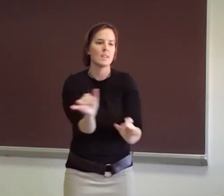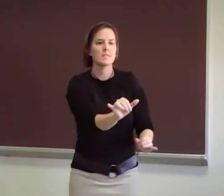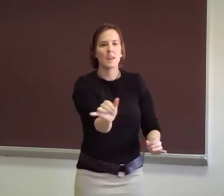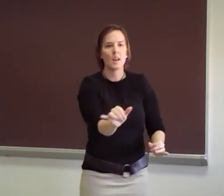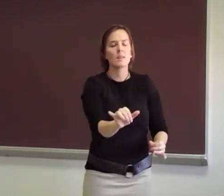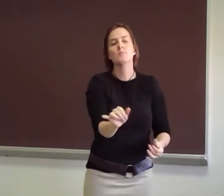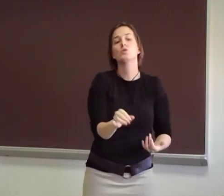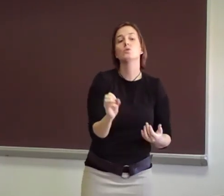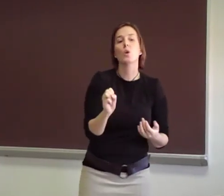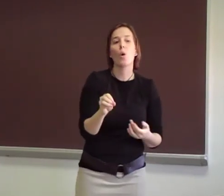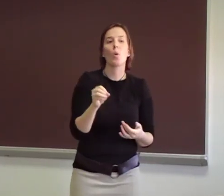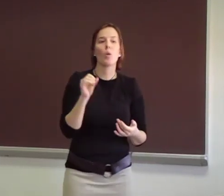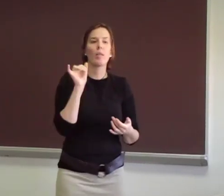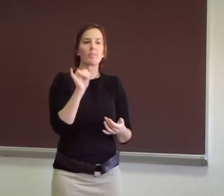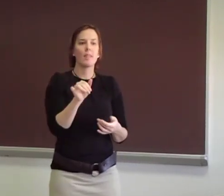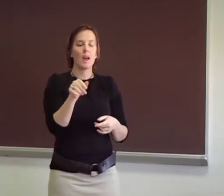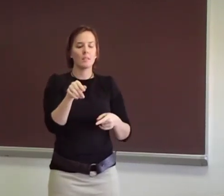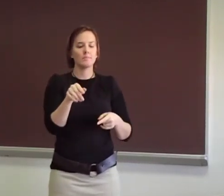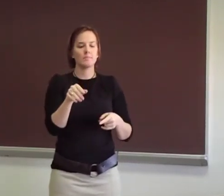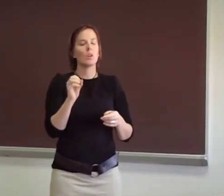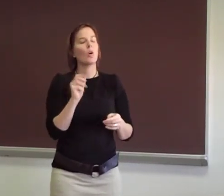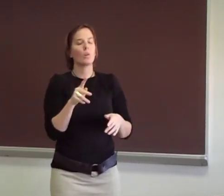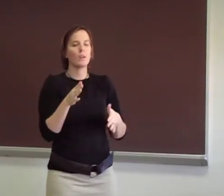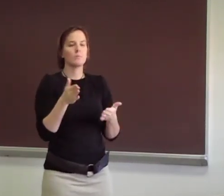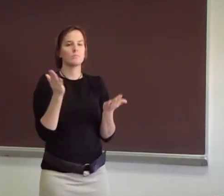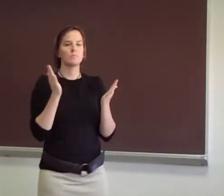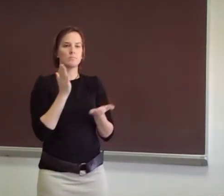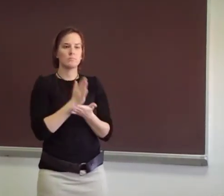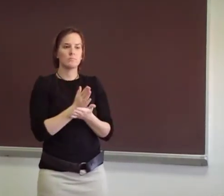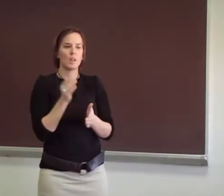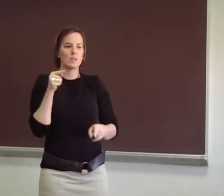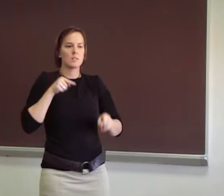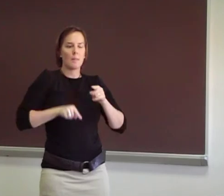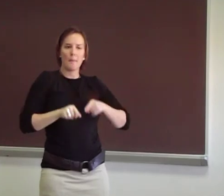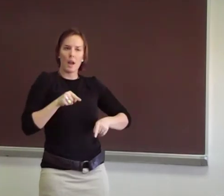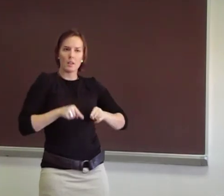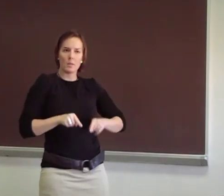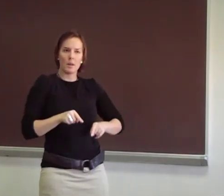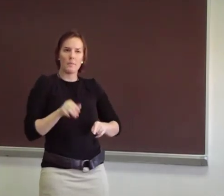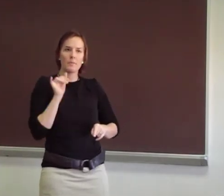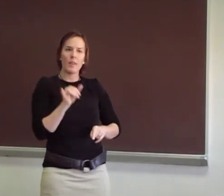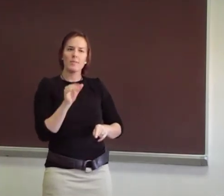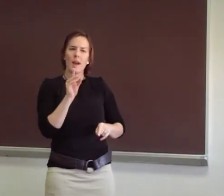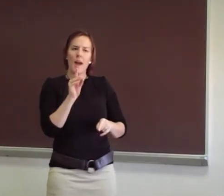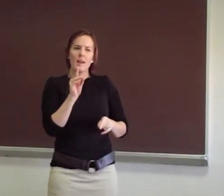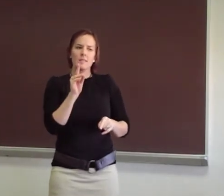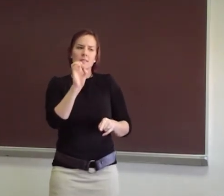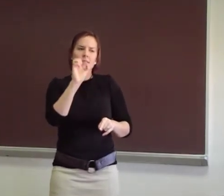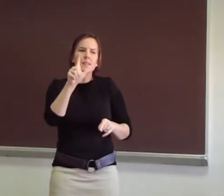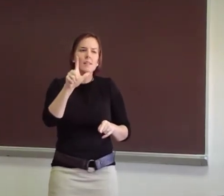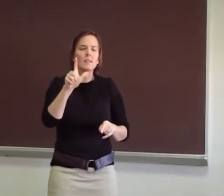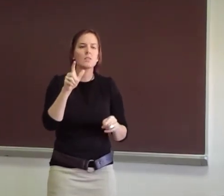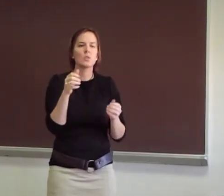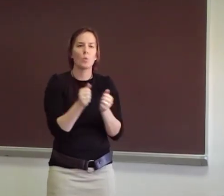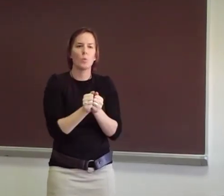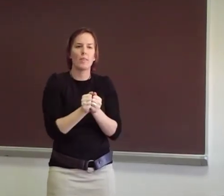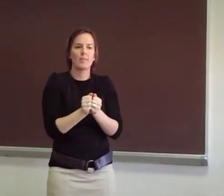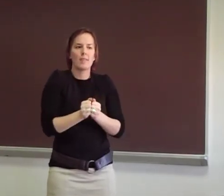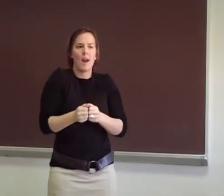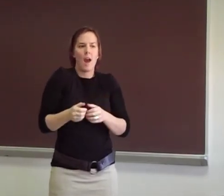well, okay, let me step back a bit. That deals with the outside of the bear, sort of